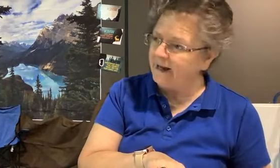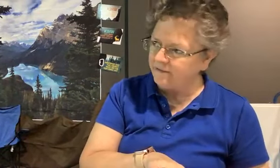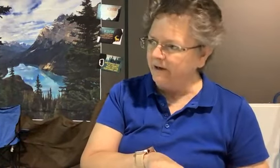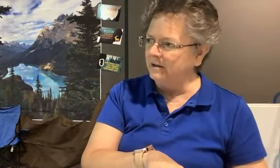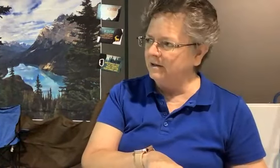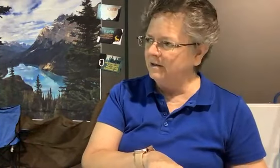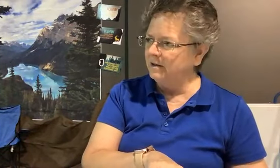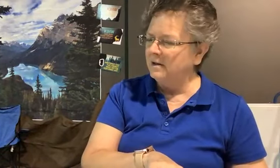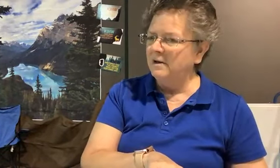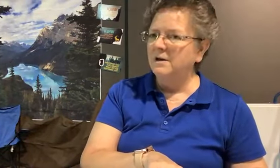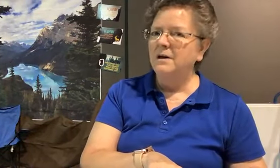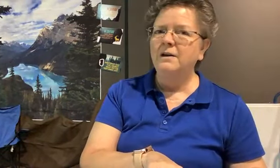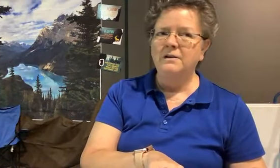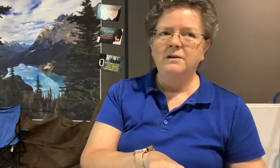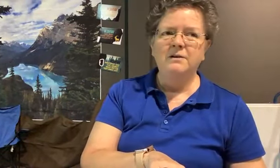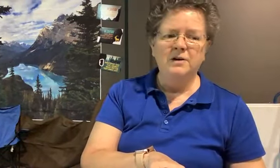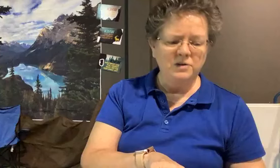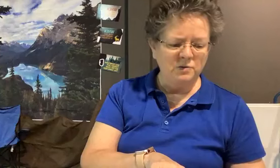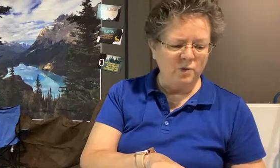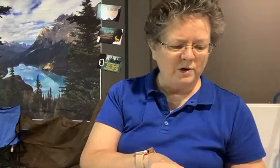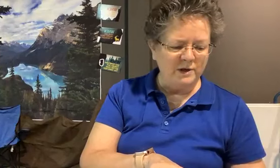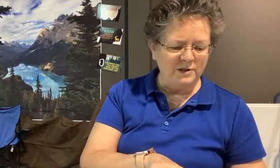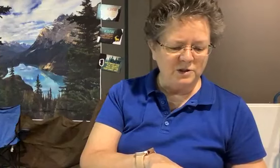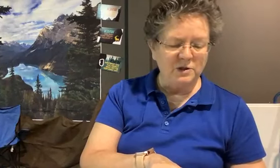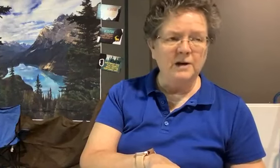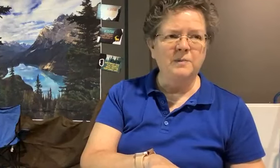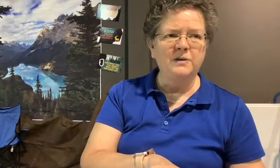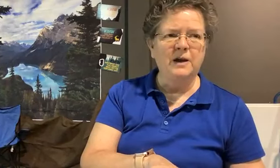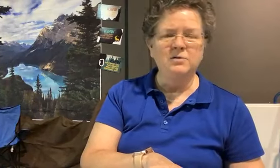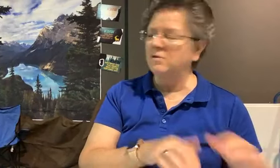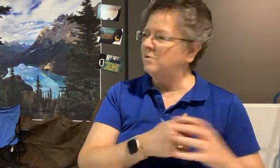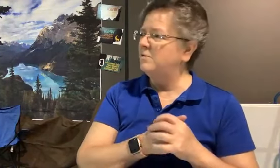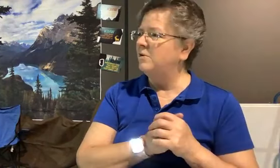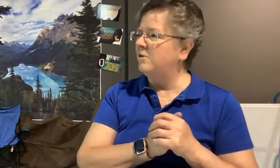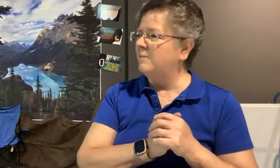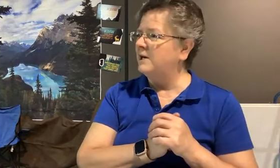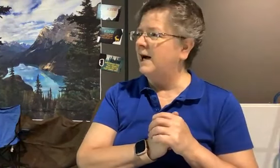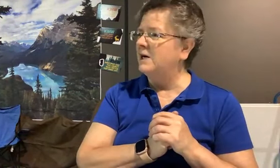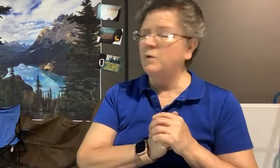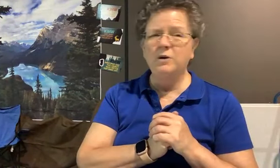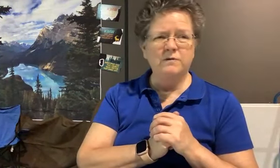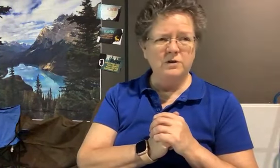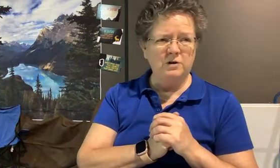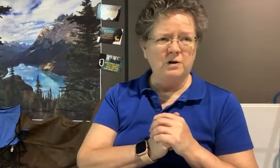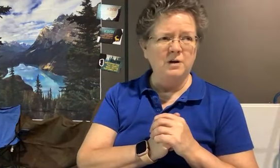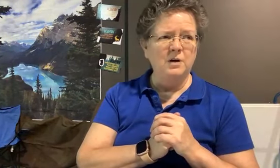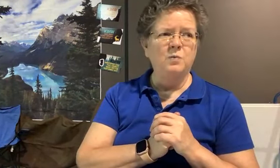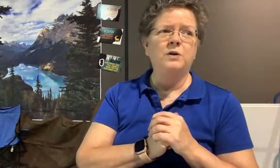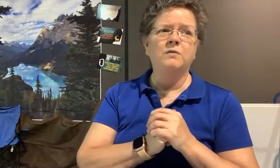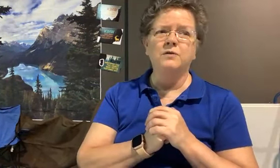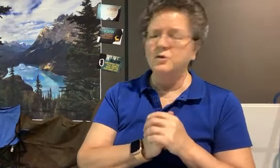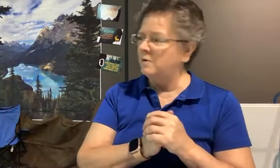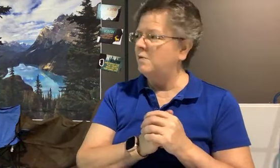1:11. There's where it talks about the angel of the Lord. And you'll go, okay, but how do we know for sure? We know for sure when we get